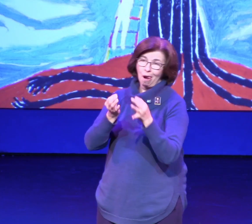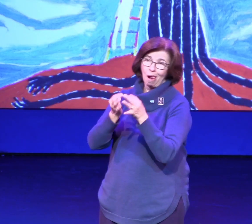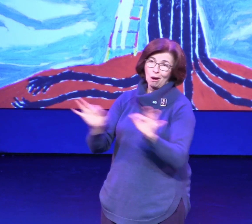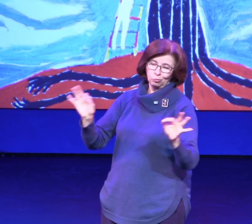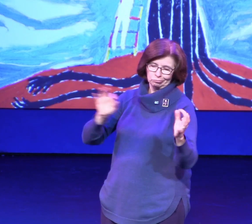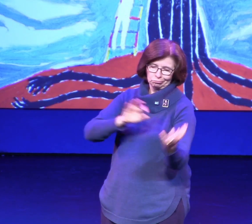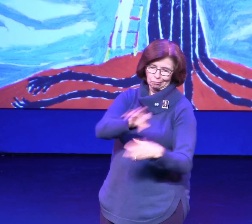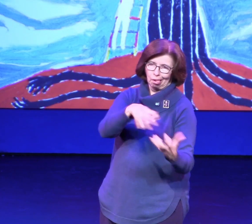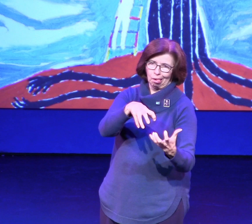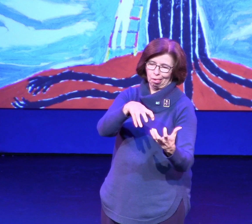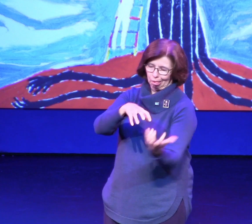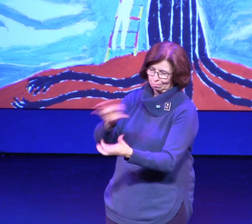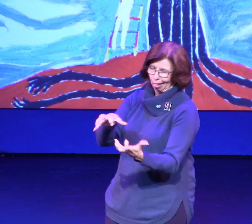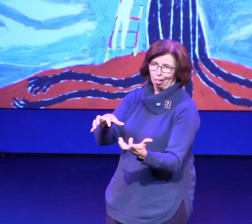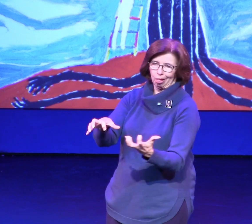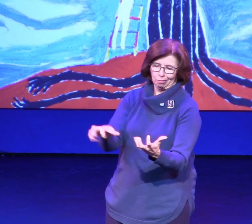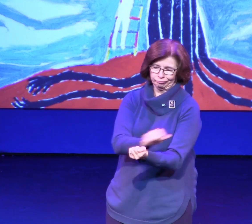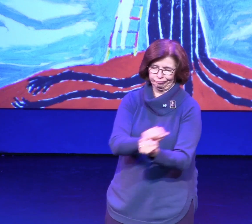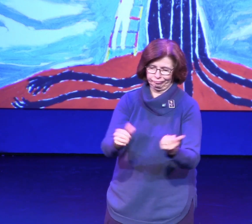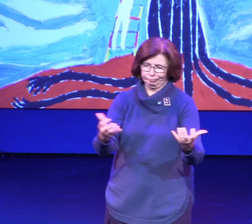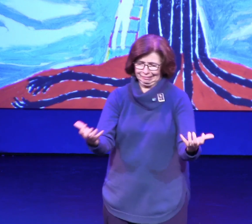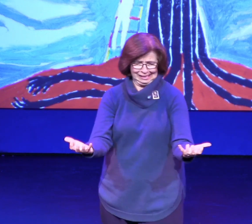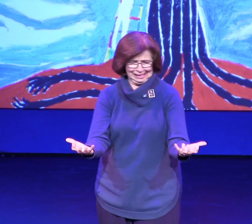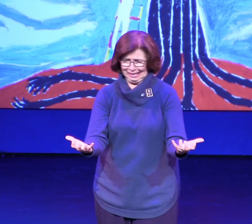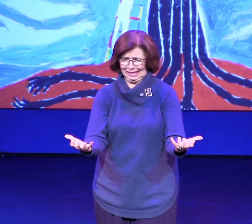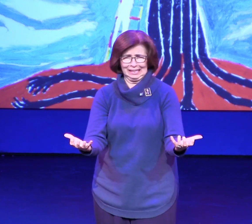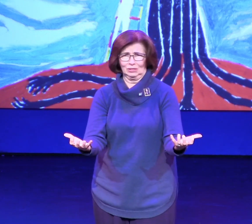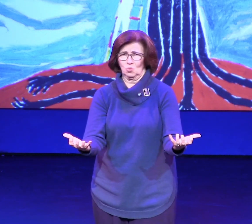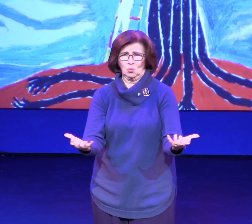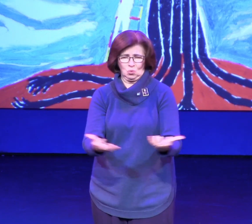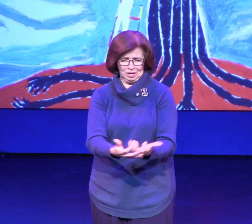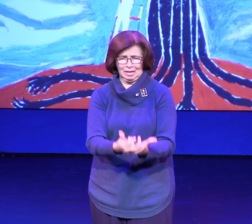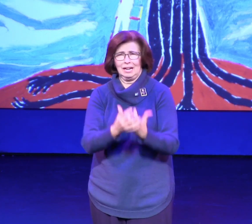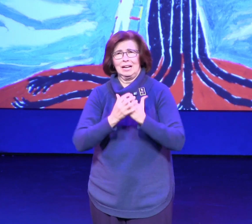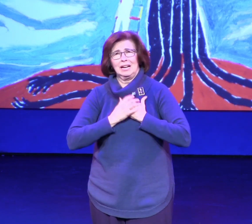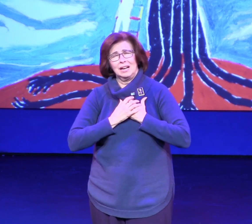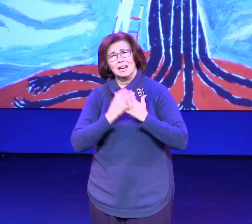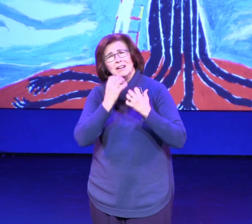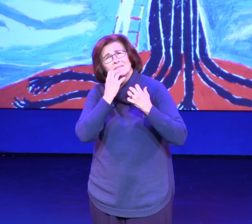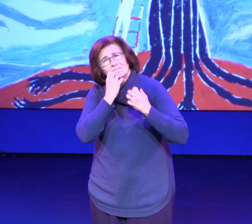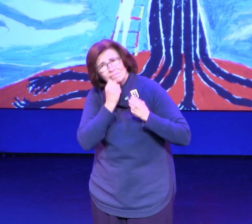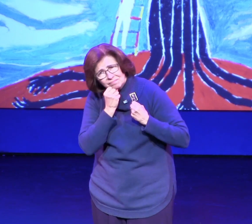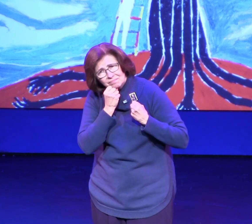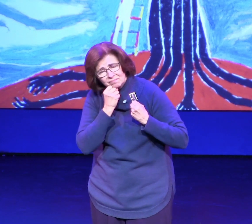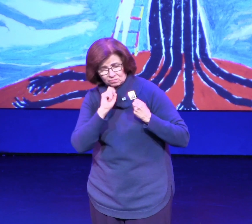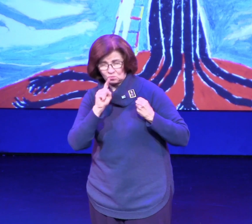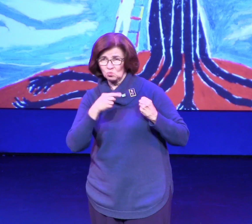In the same way, our language is destroyed, becoming wood chips or broken hand shapes, which